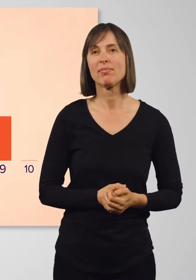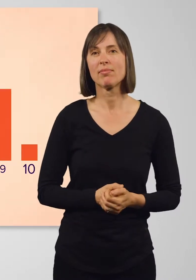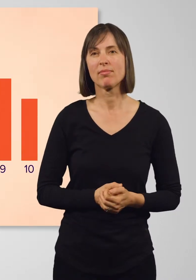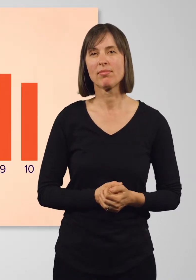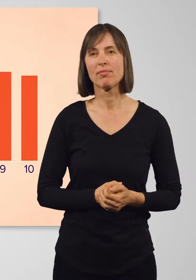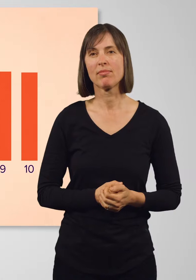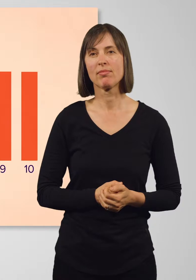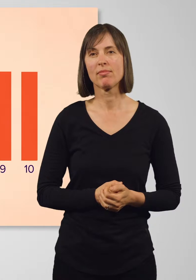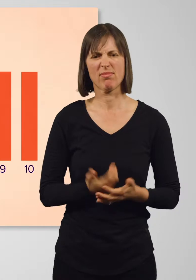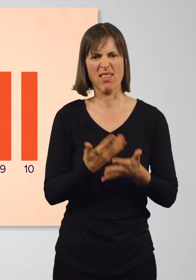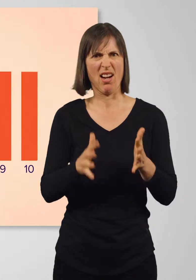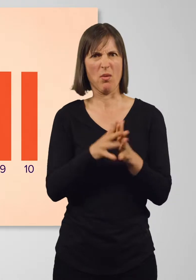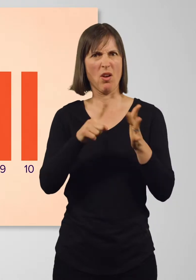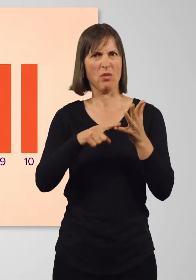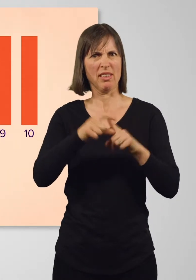as long.